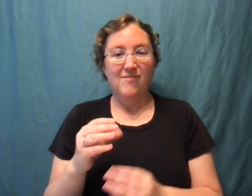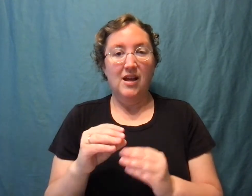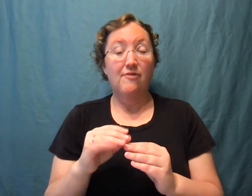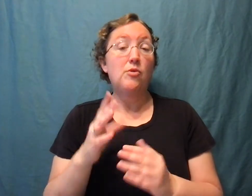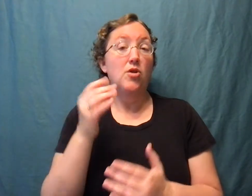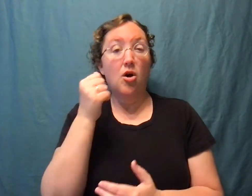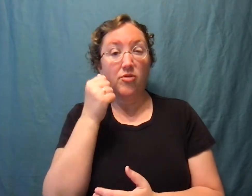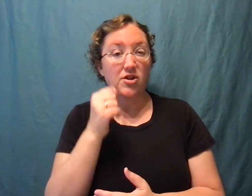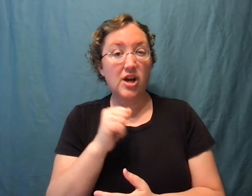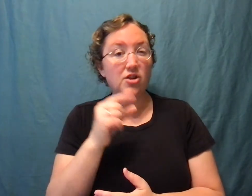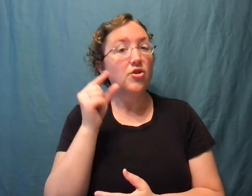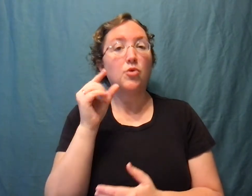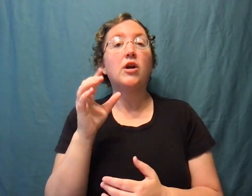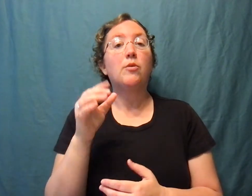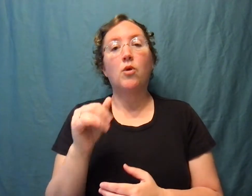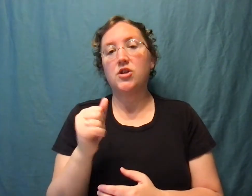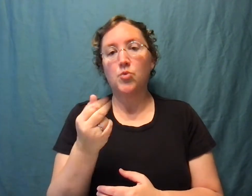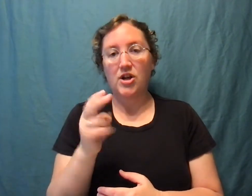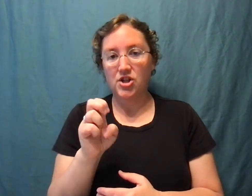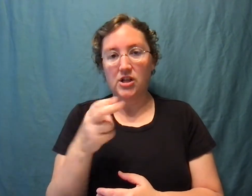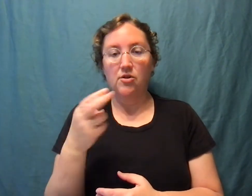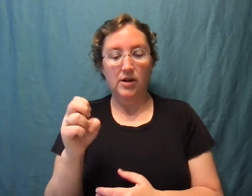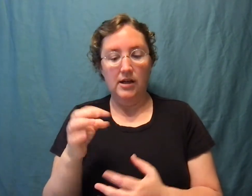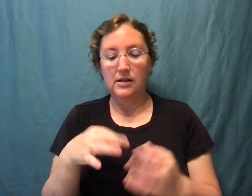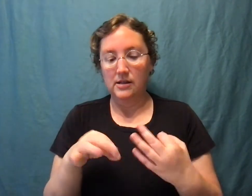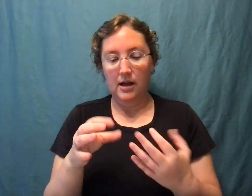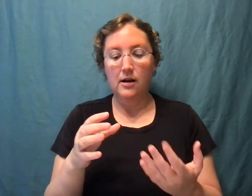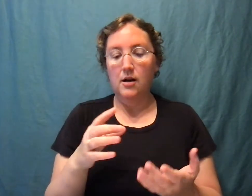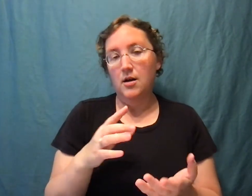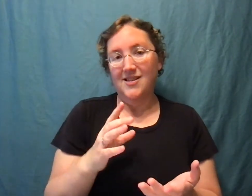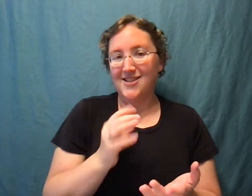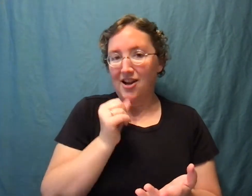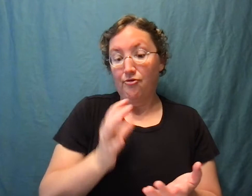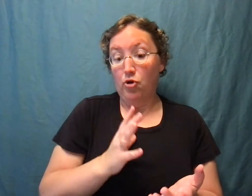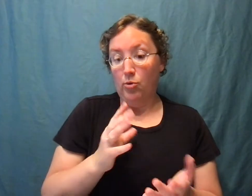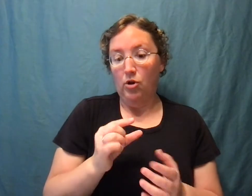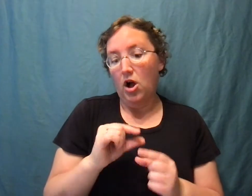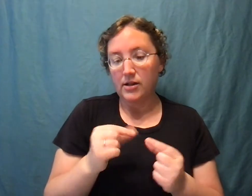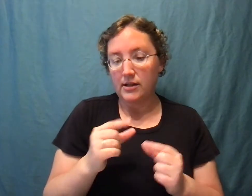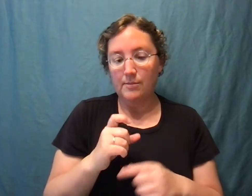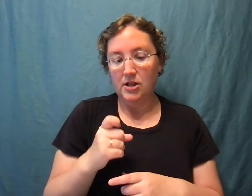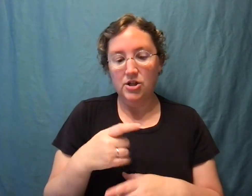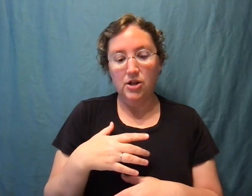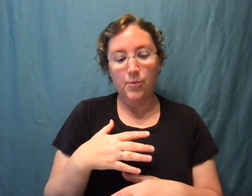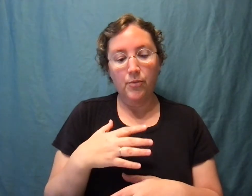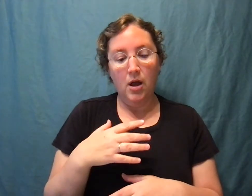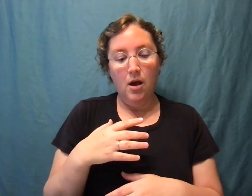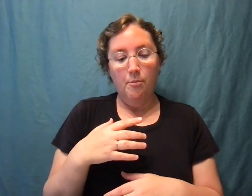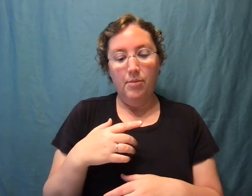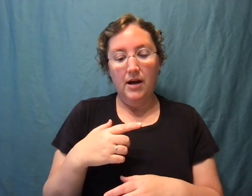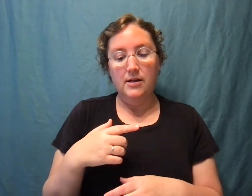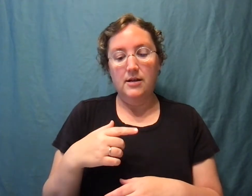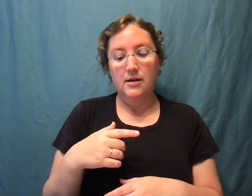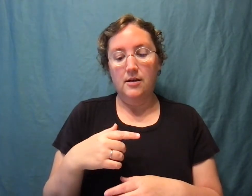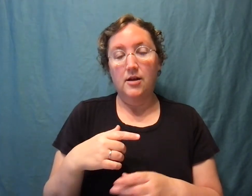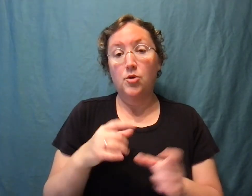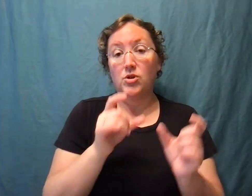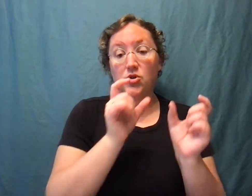If you know the gender, you can just write she or he instead. This is not formal gloss that I'm teaching you. But you would just write